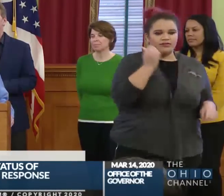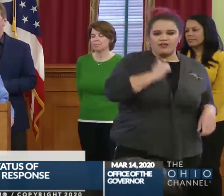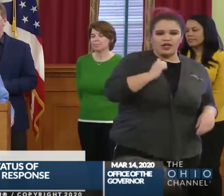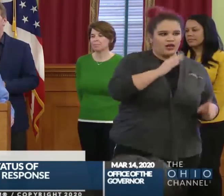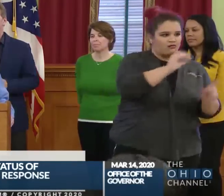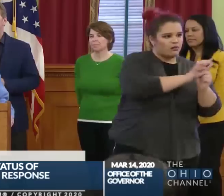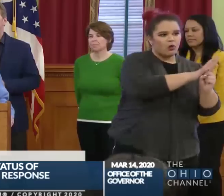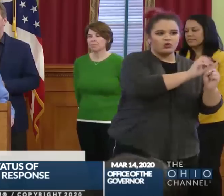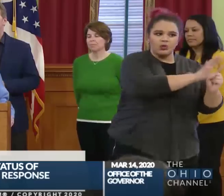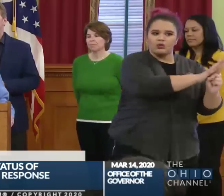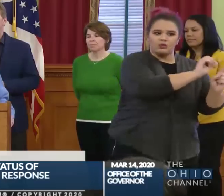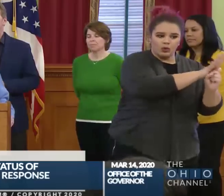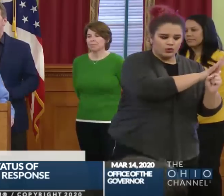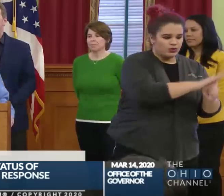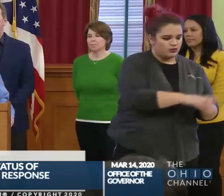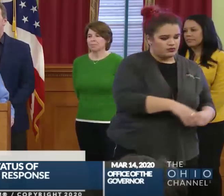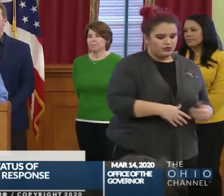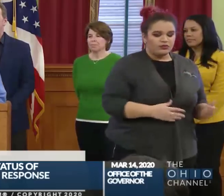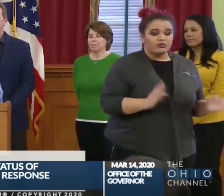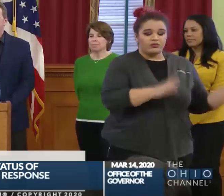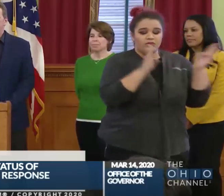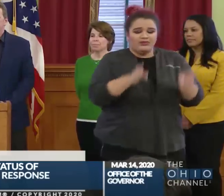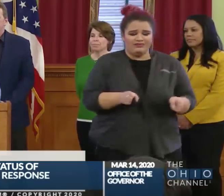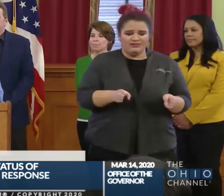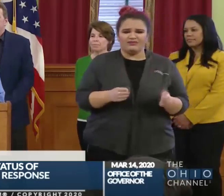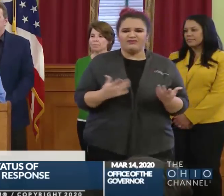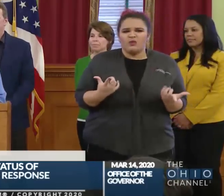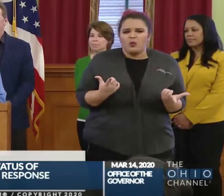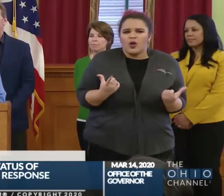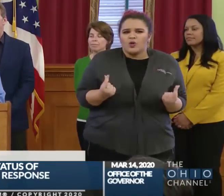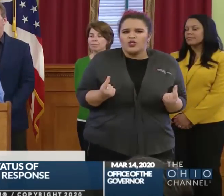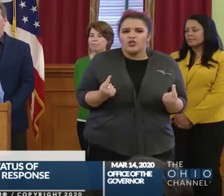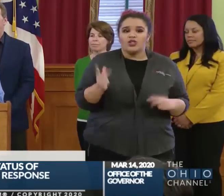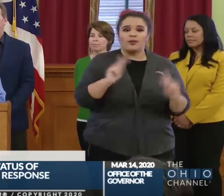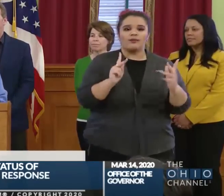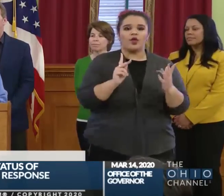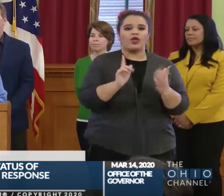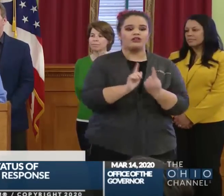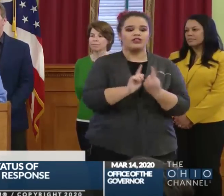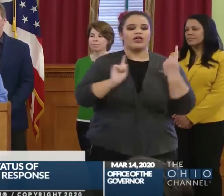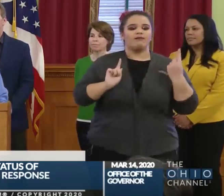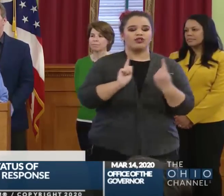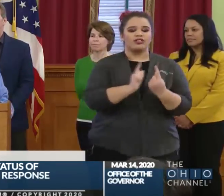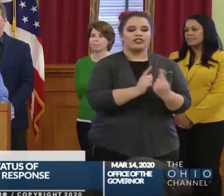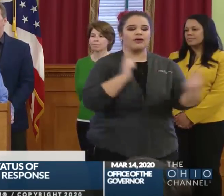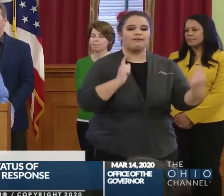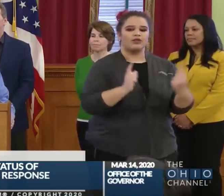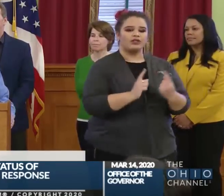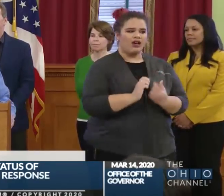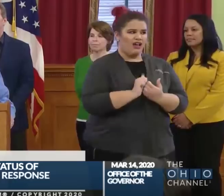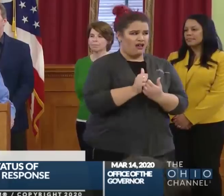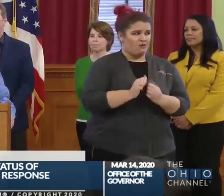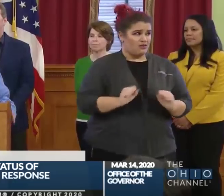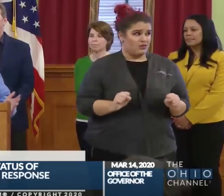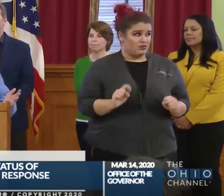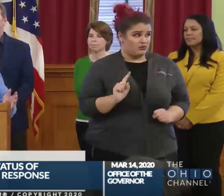The second is, what can we do to separate people more?